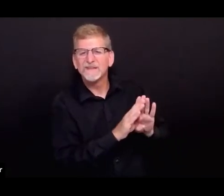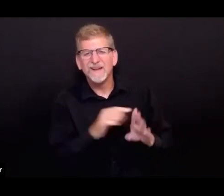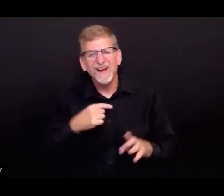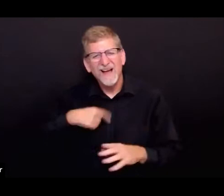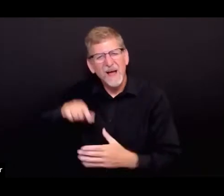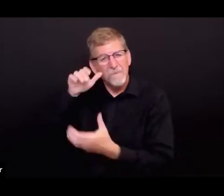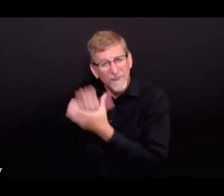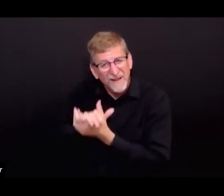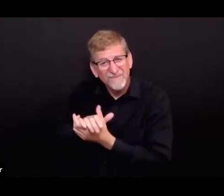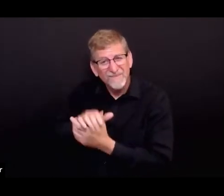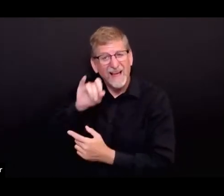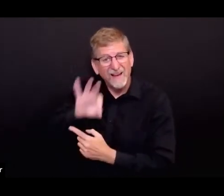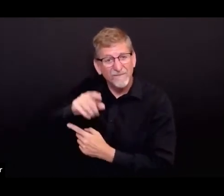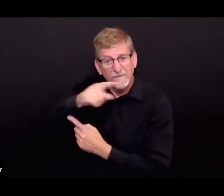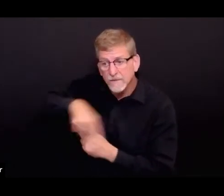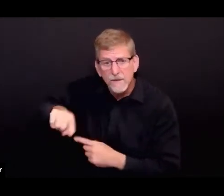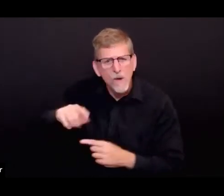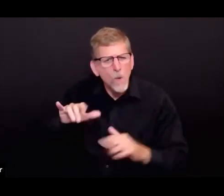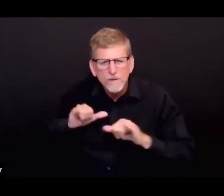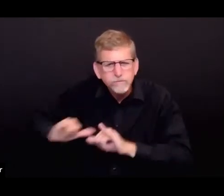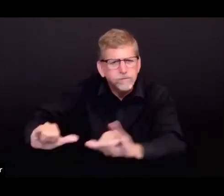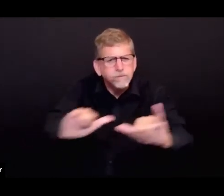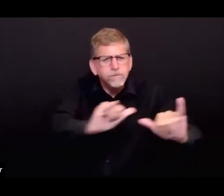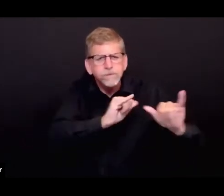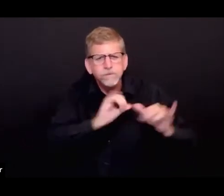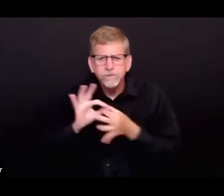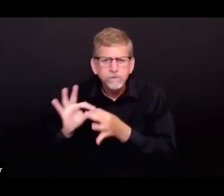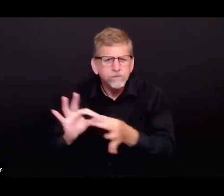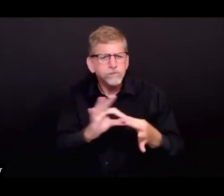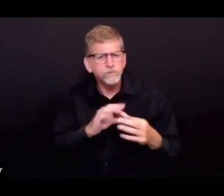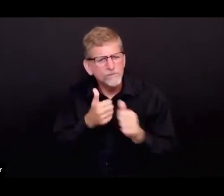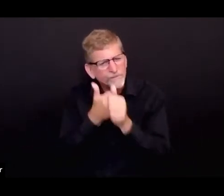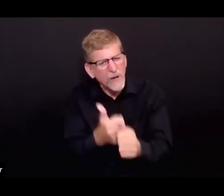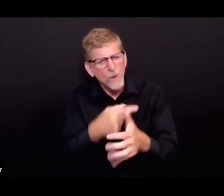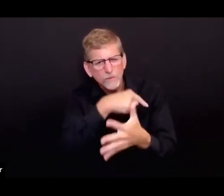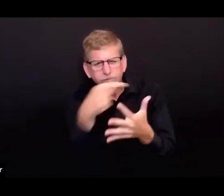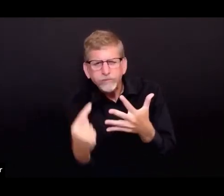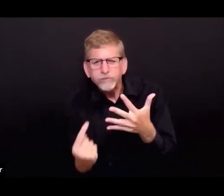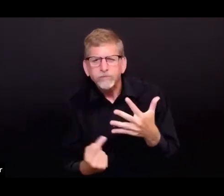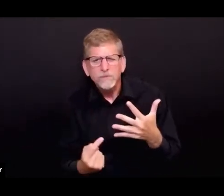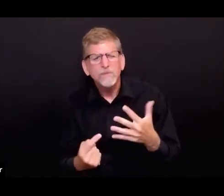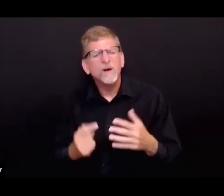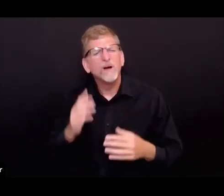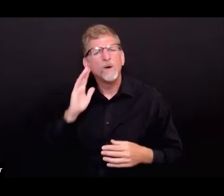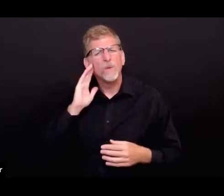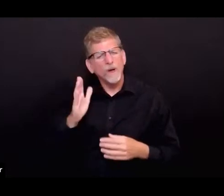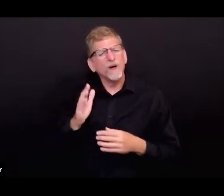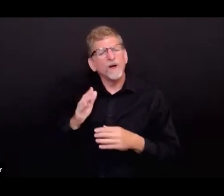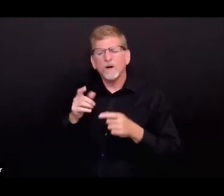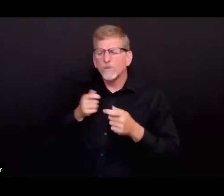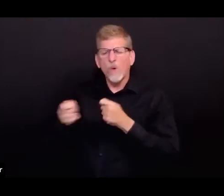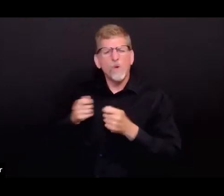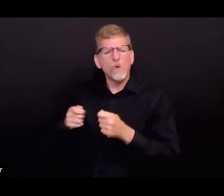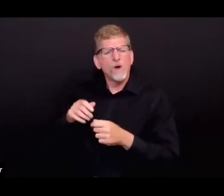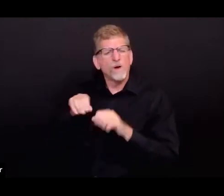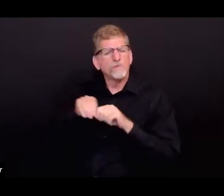these things, that there's good data to show we can slow the spread. Okay, thank you, Governor.